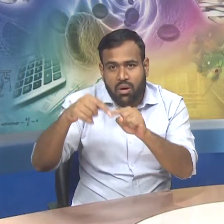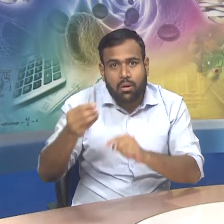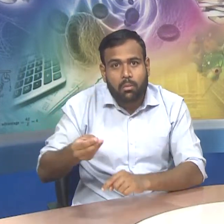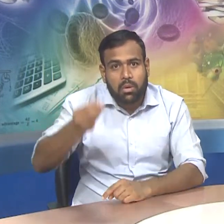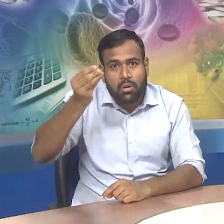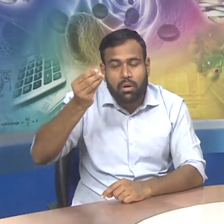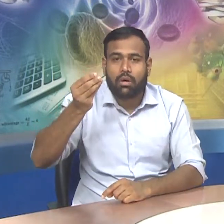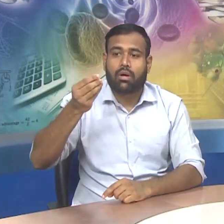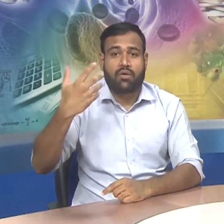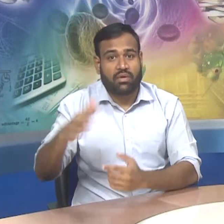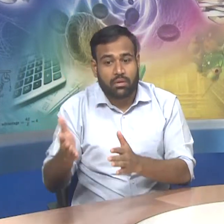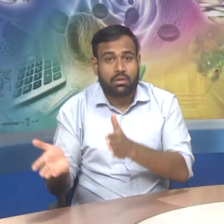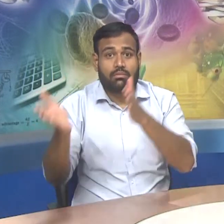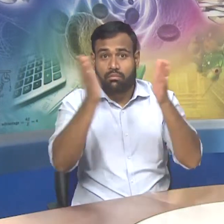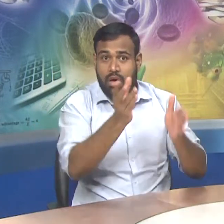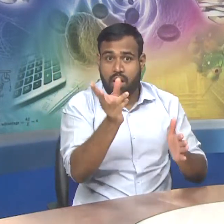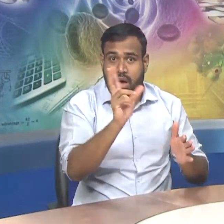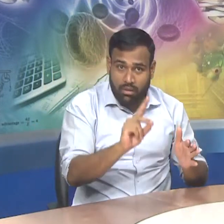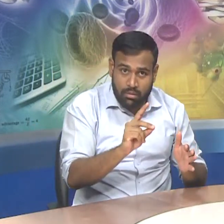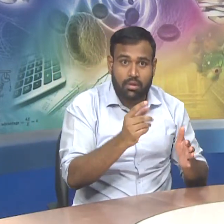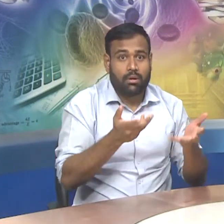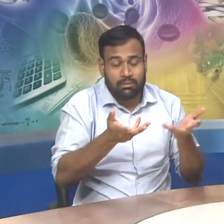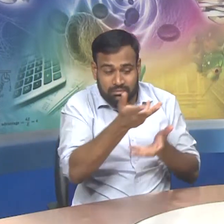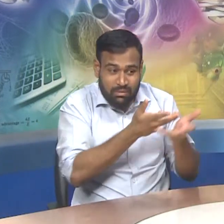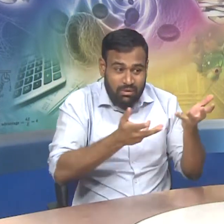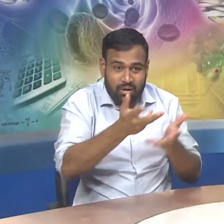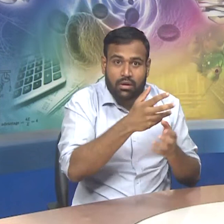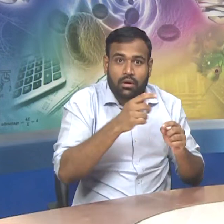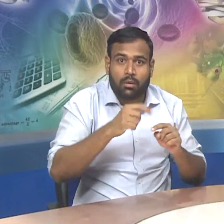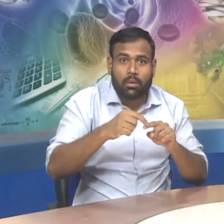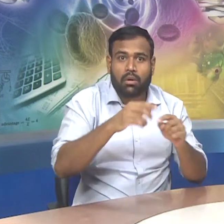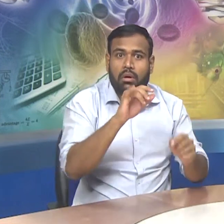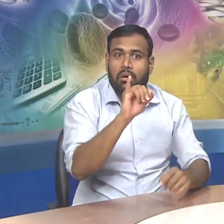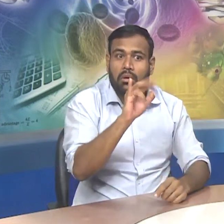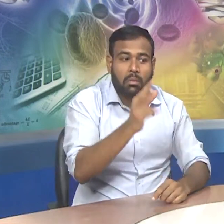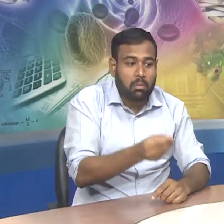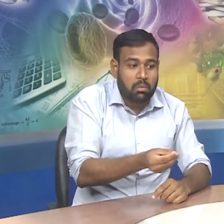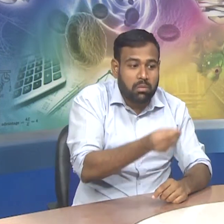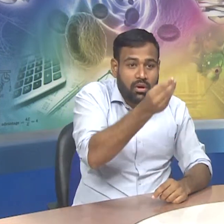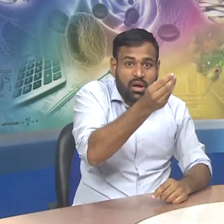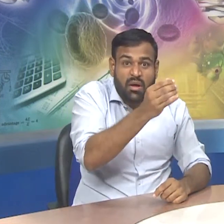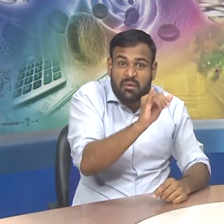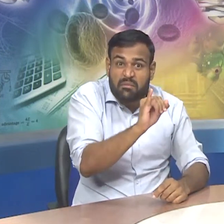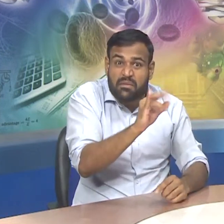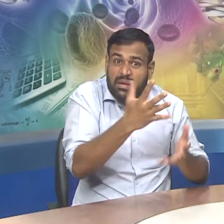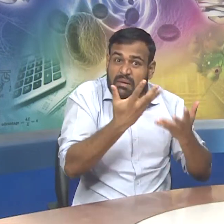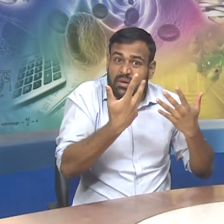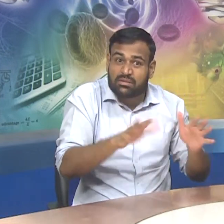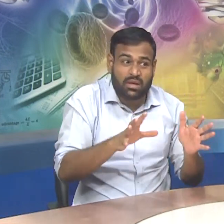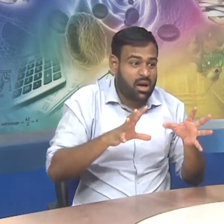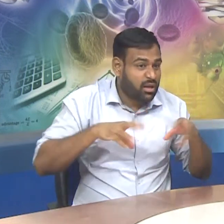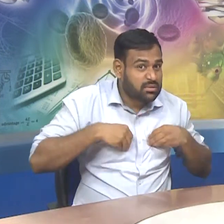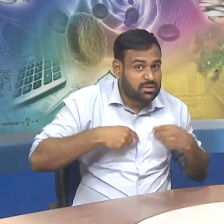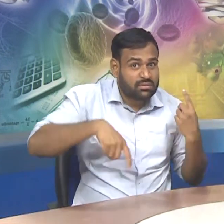the impeachment succeeds.